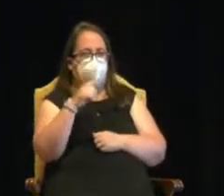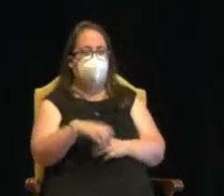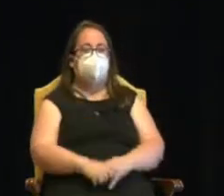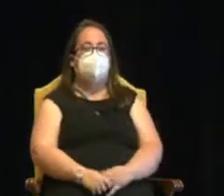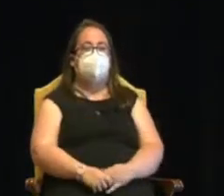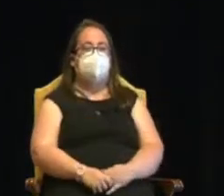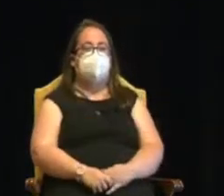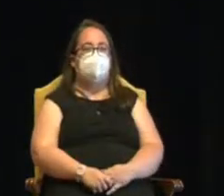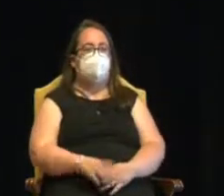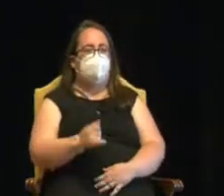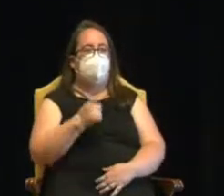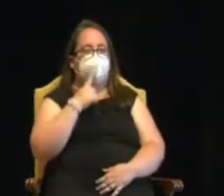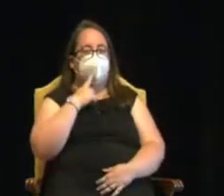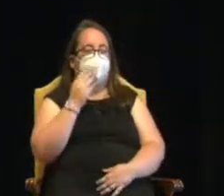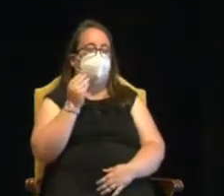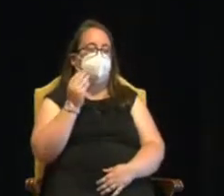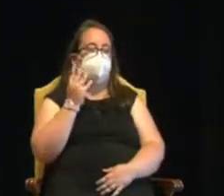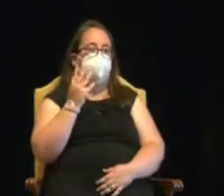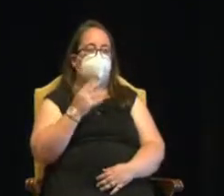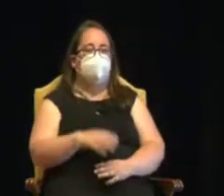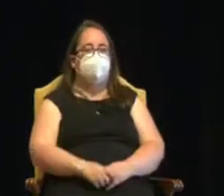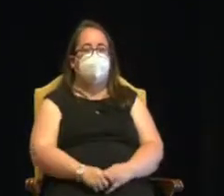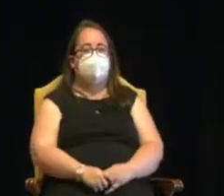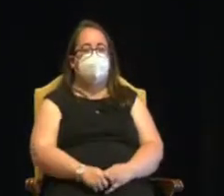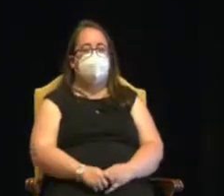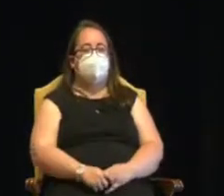like, oh. You know,